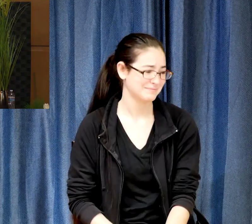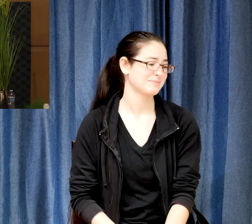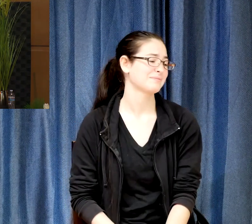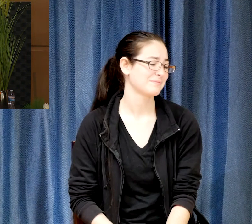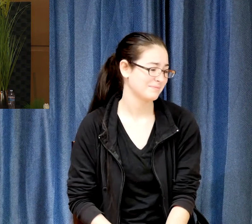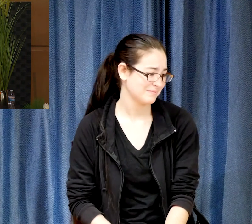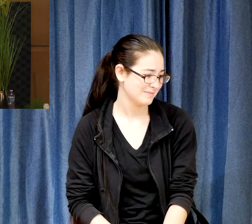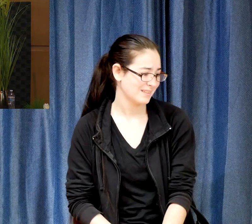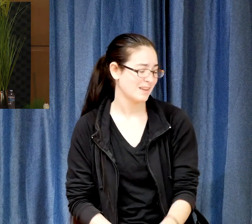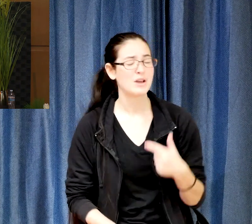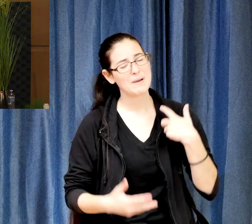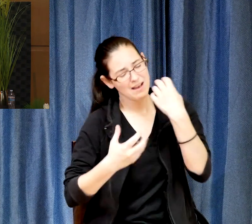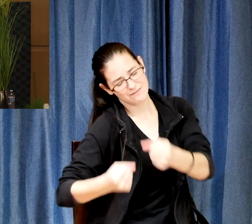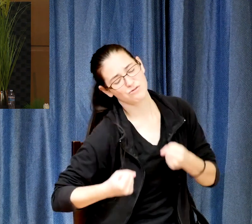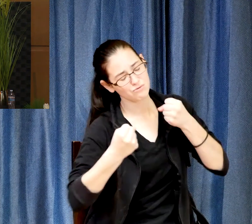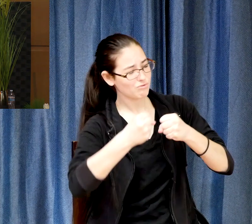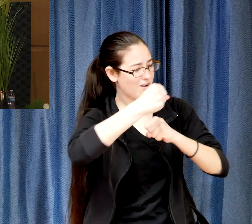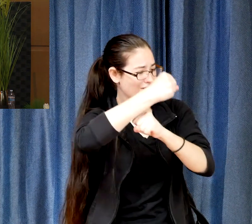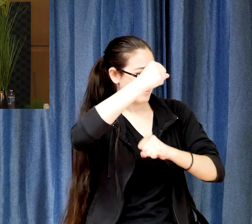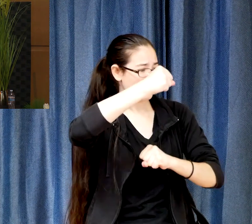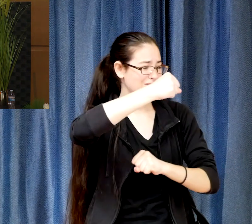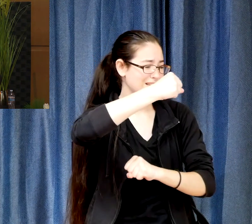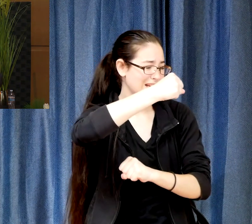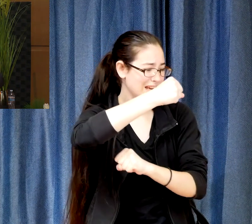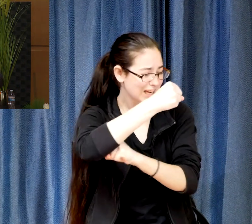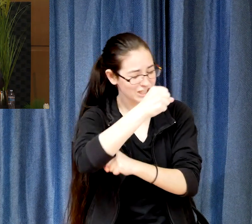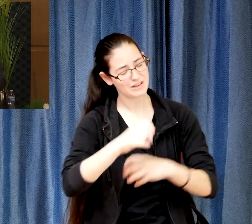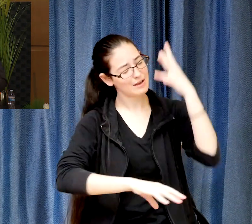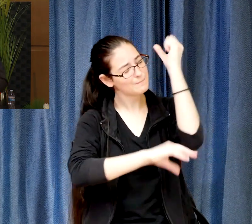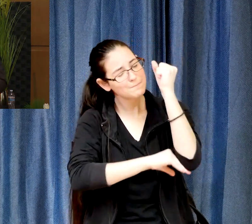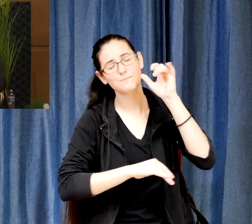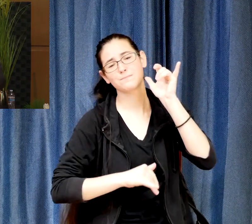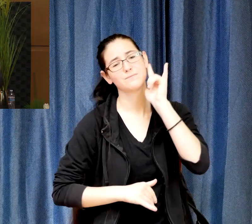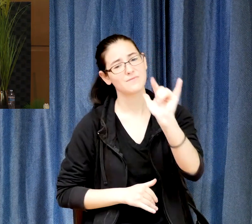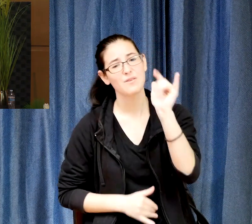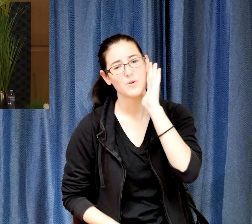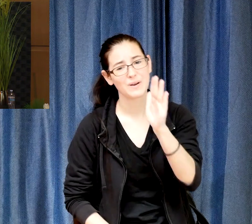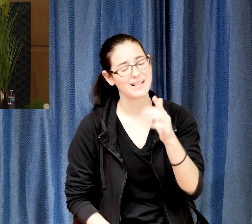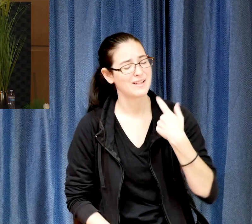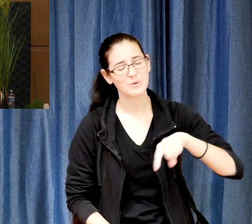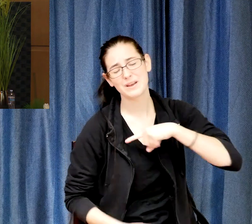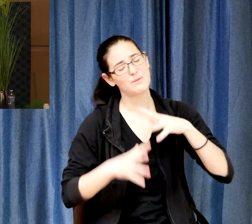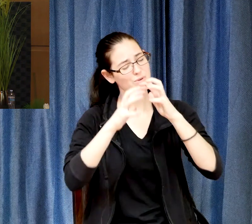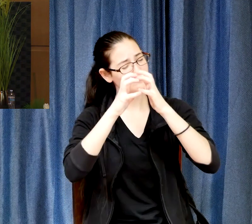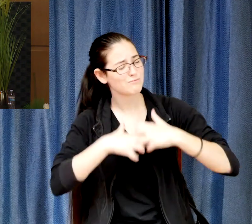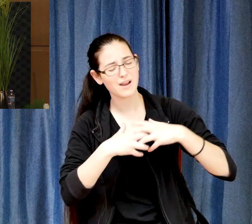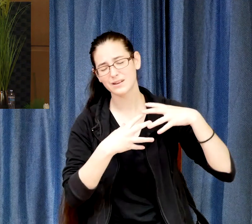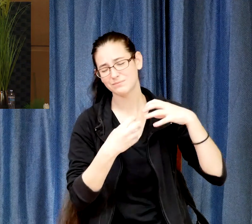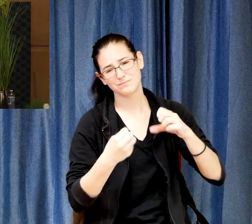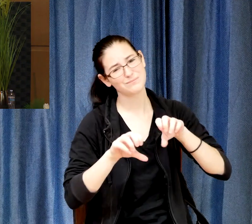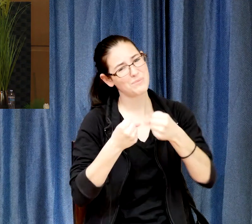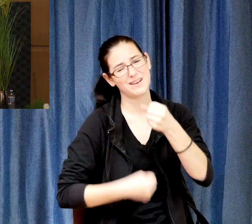Build on a foundation strong enough to stay. We will never